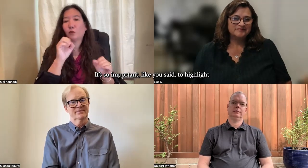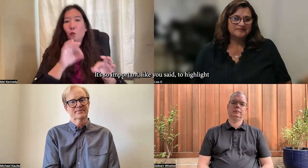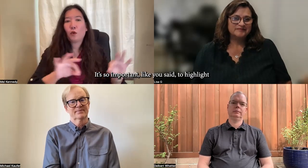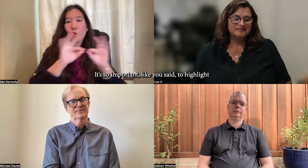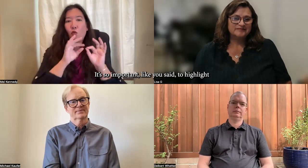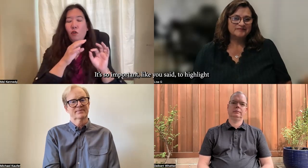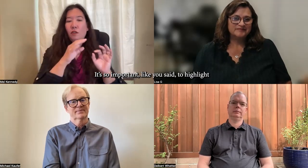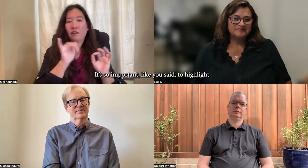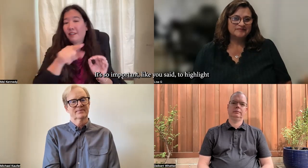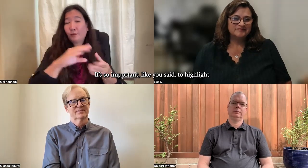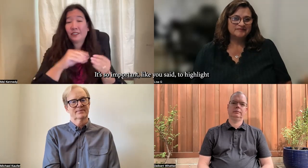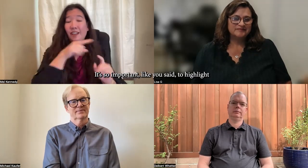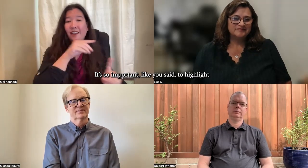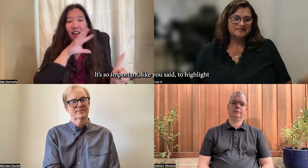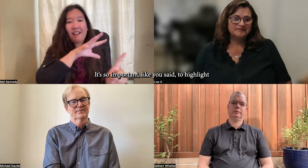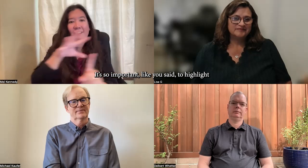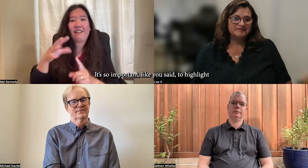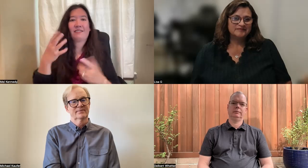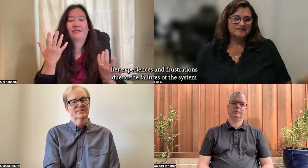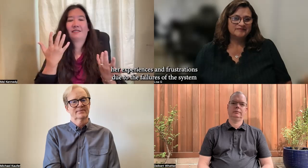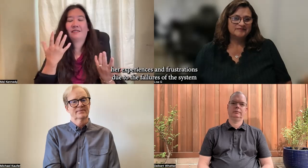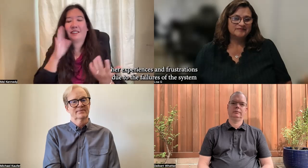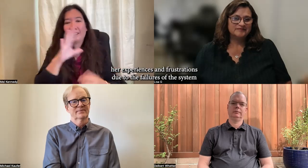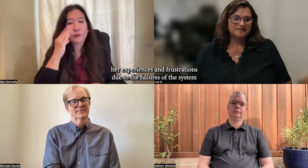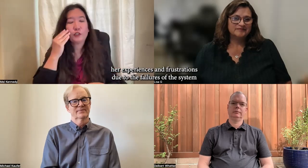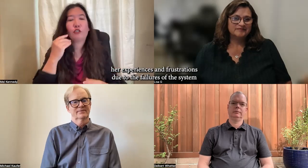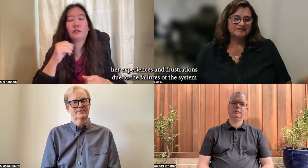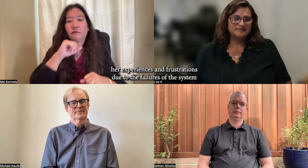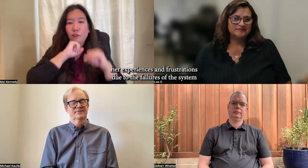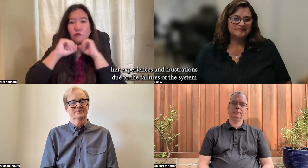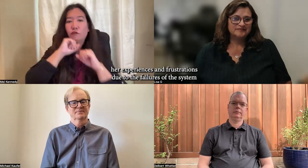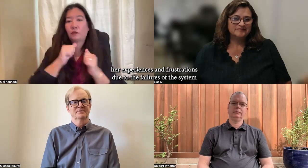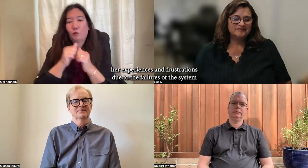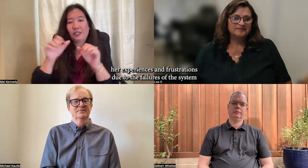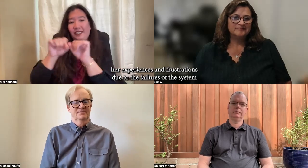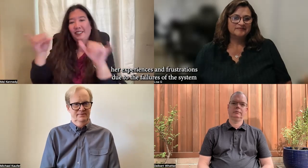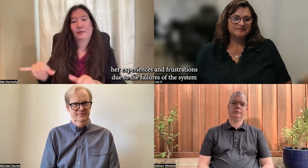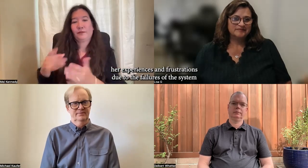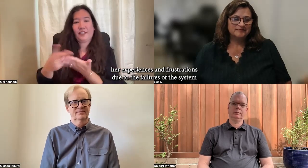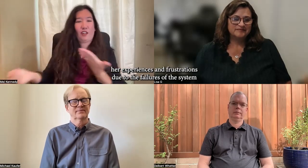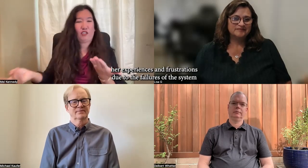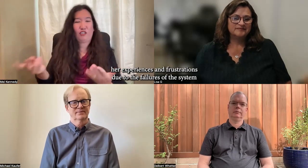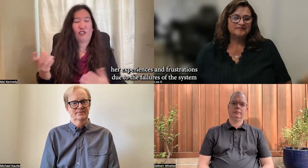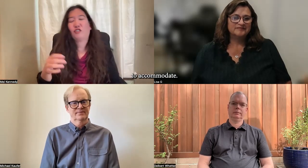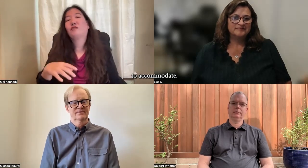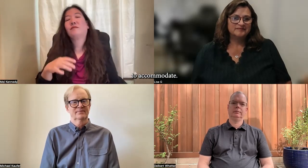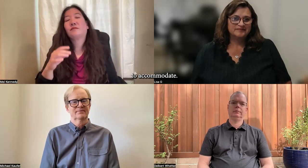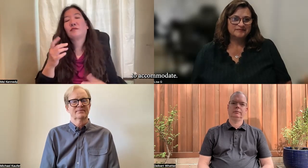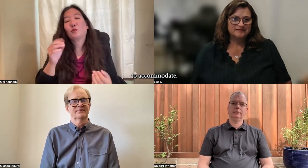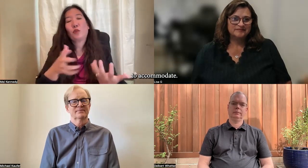It's so important, like you said, to highlight her experiences and frustrations due to the failures of the system